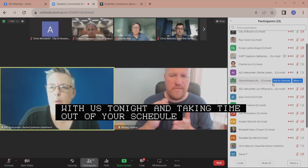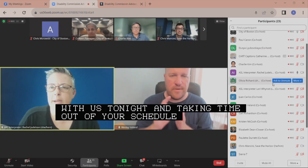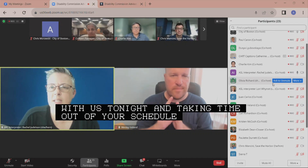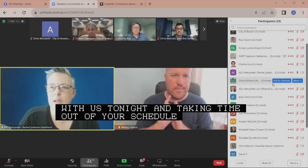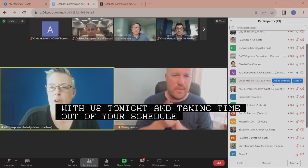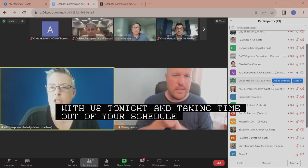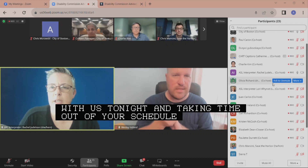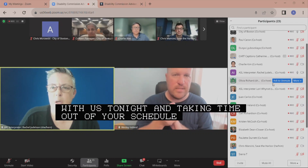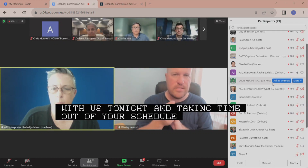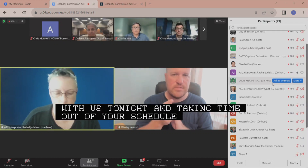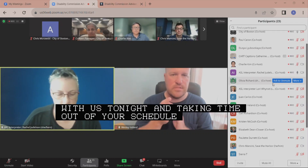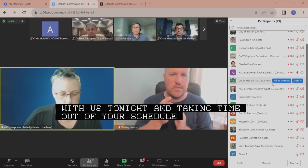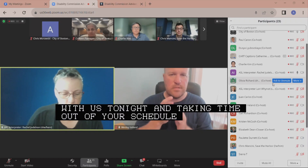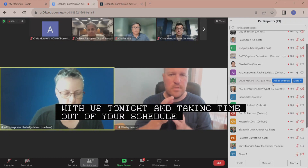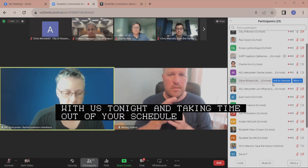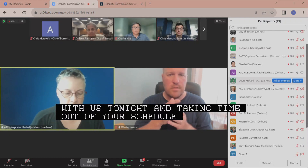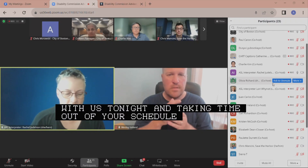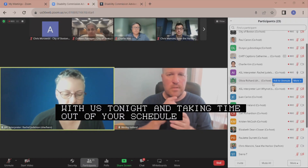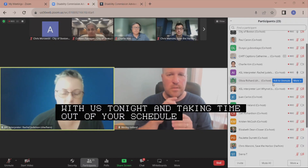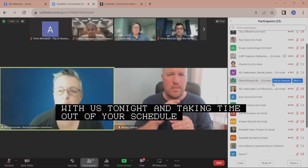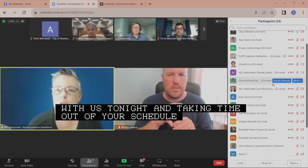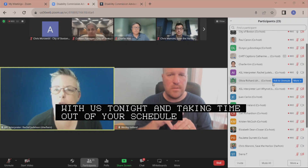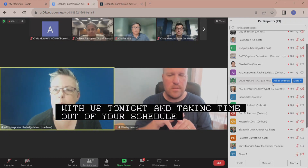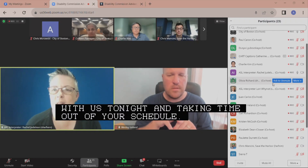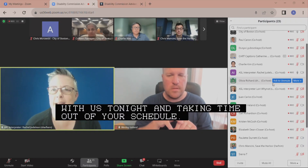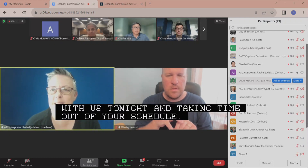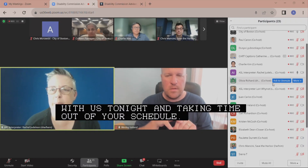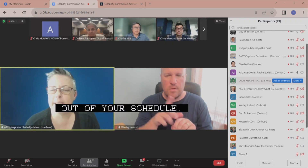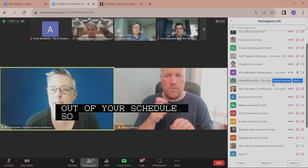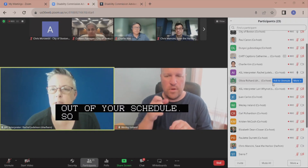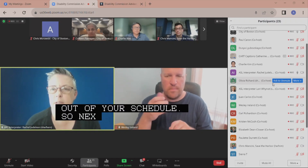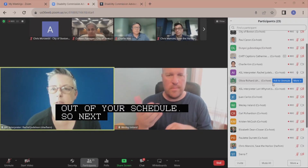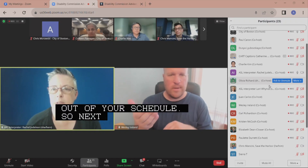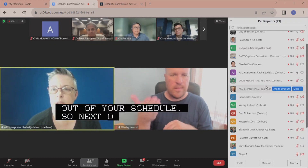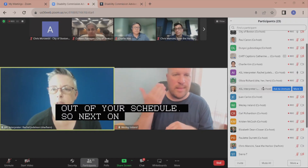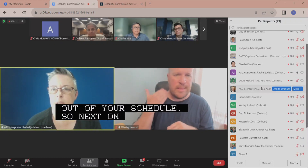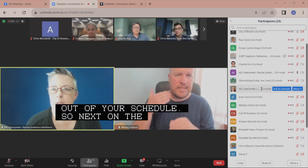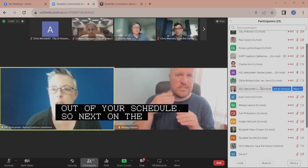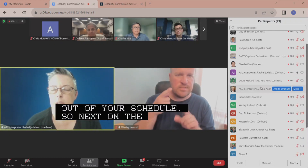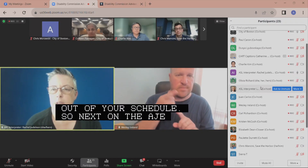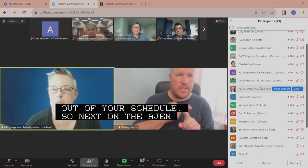So next on our agenda, we will approve the minutes from our last meeting.